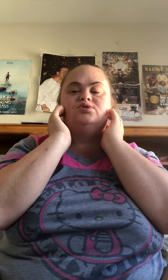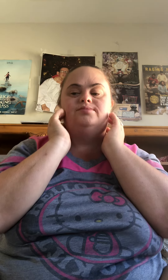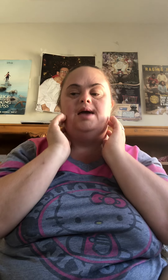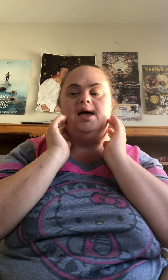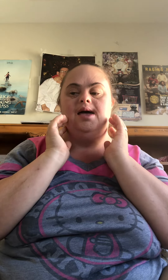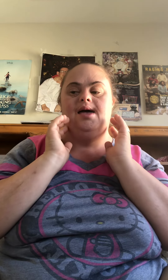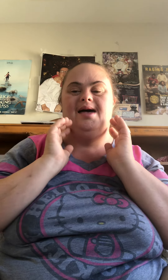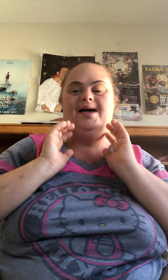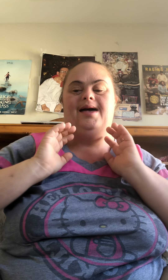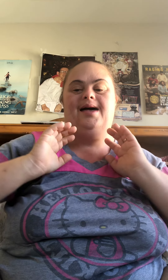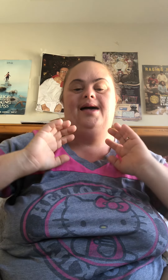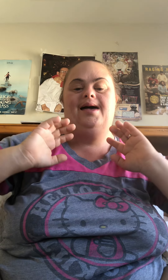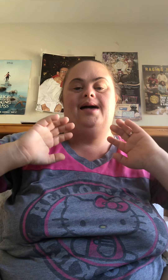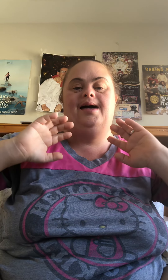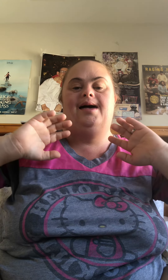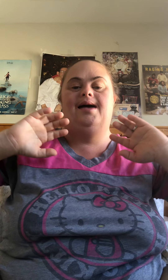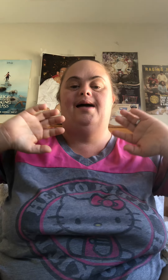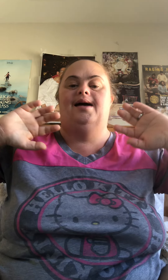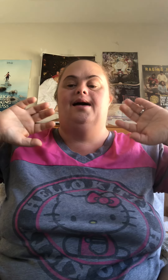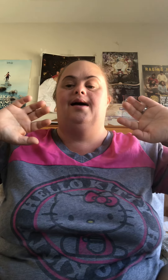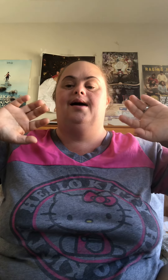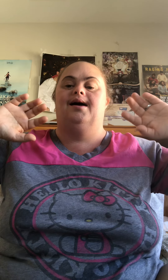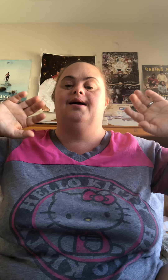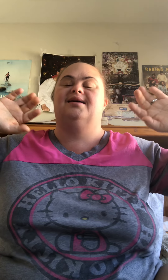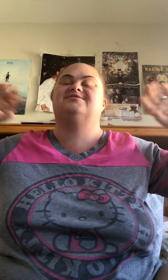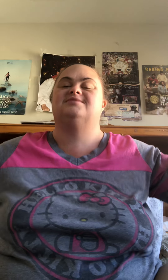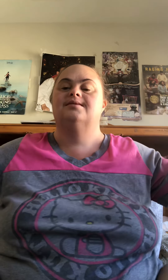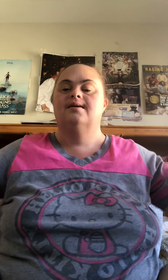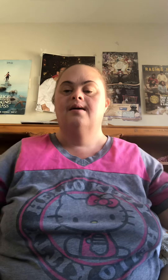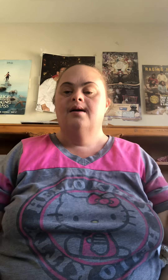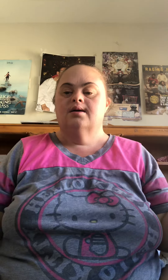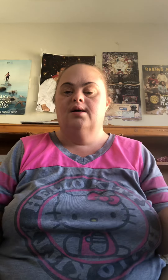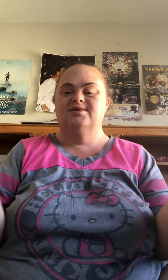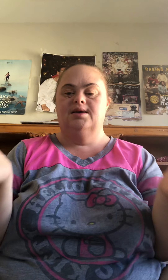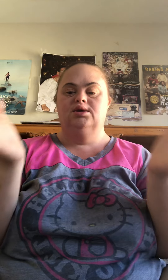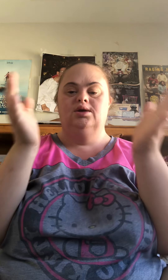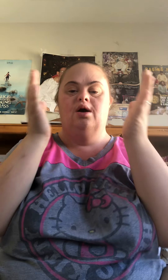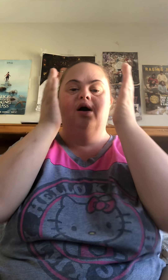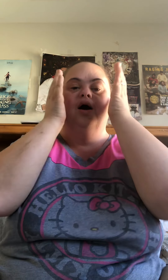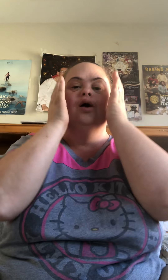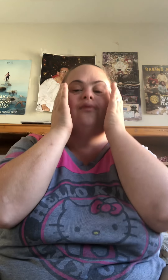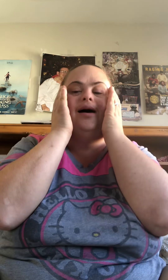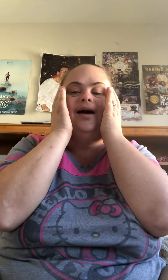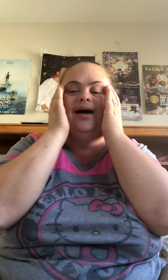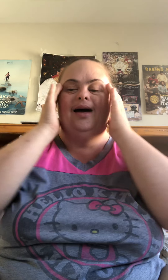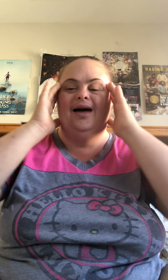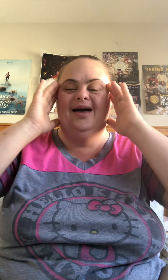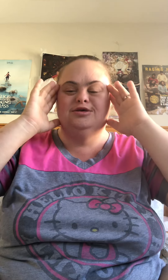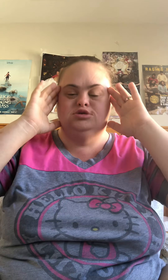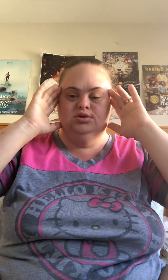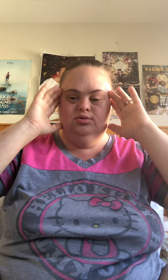night Closing your eyes into